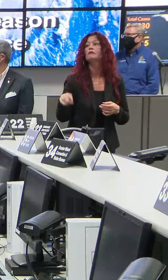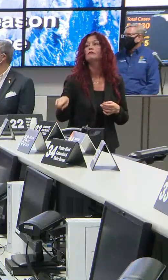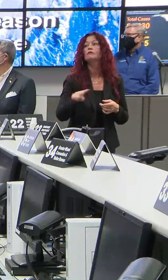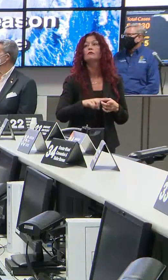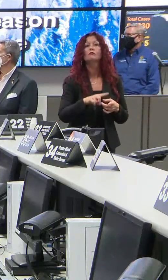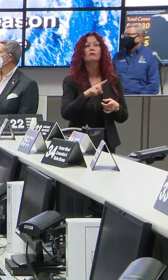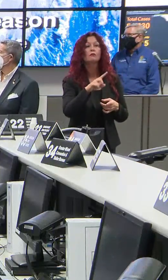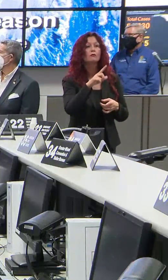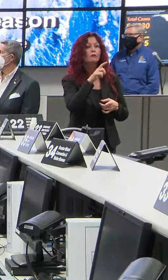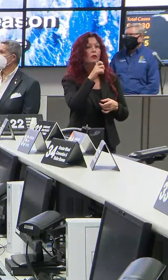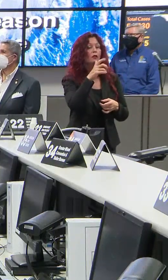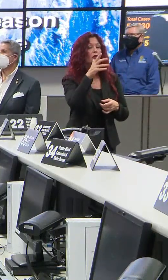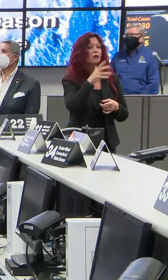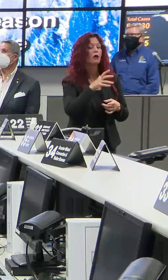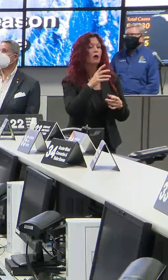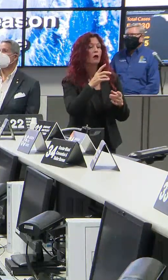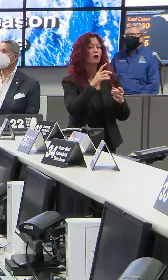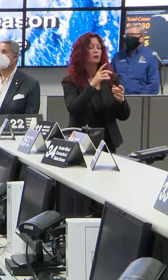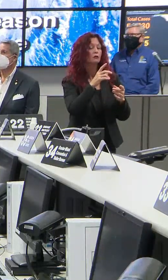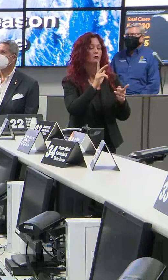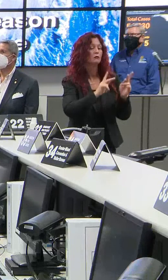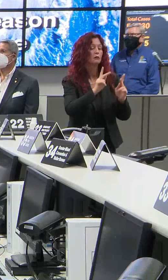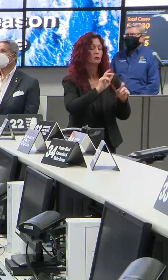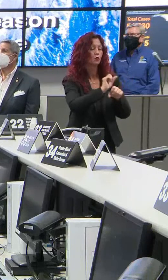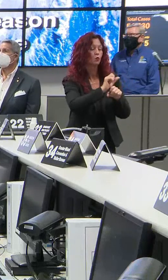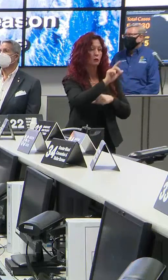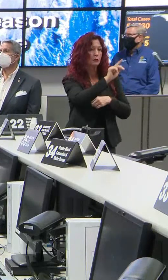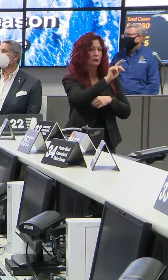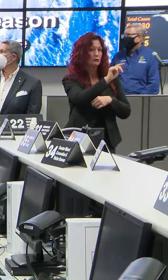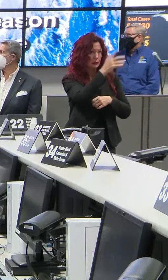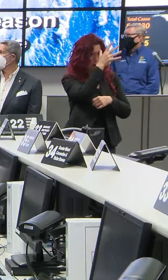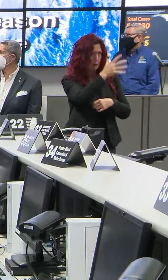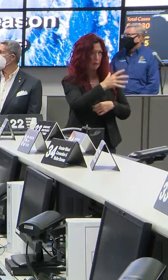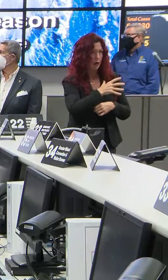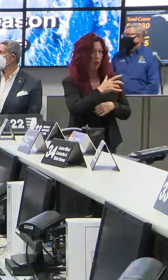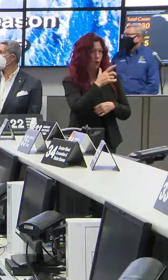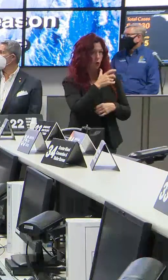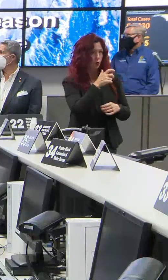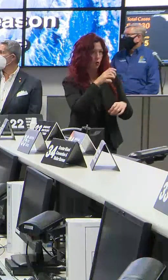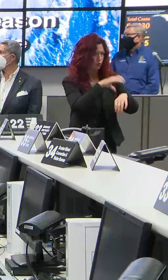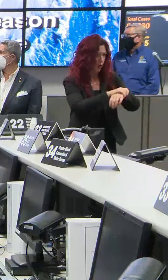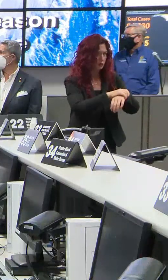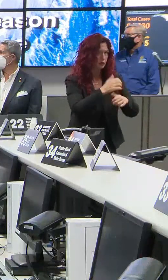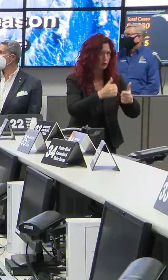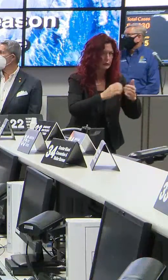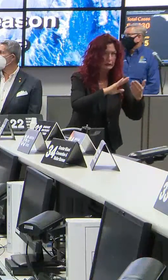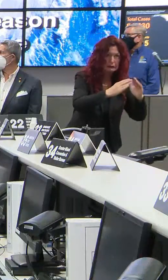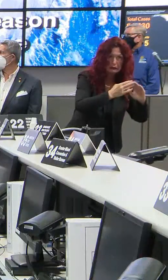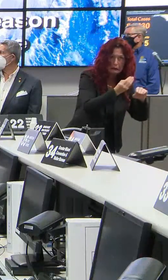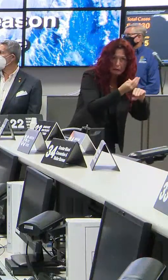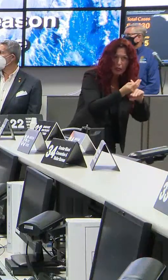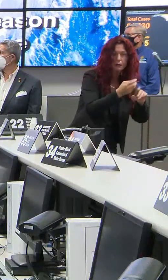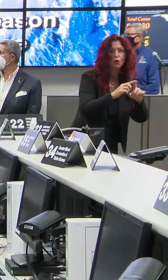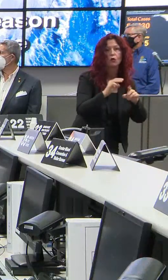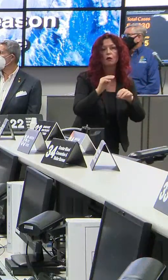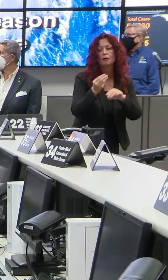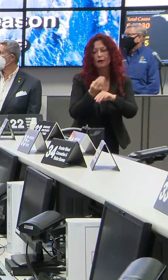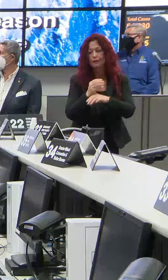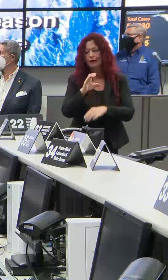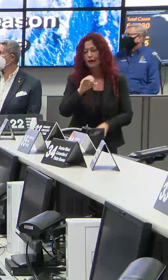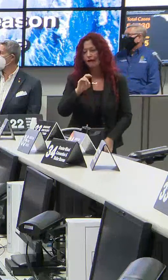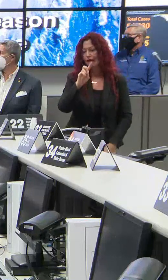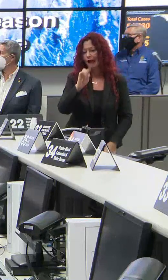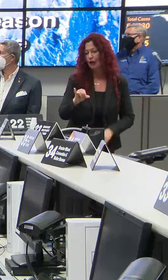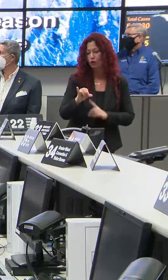police? Yes, sir, it's by us. Those were the county police made the mistake. Yes, and we're conducting an investigation into that matter. We have a great relationship